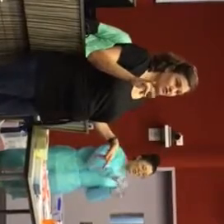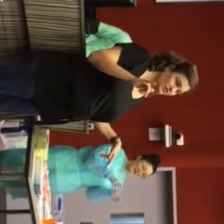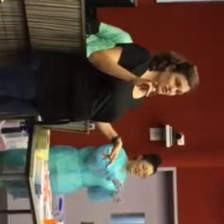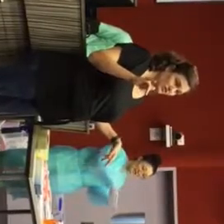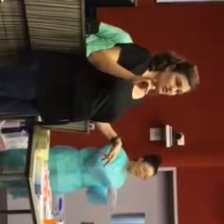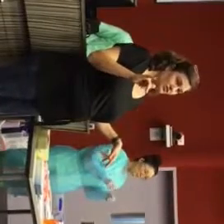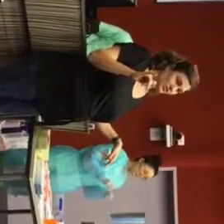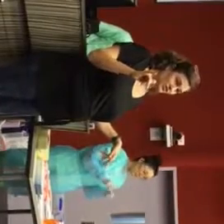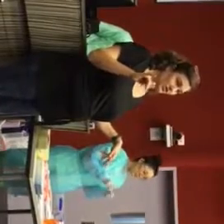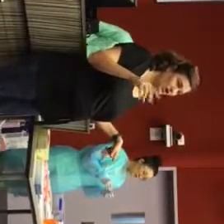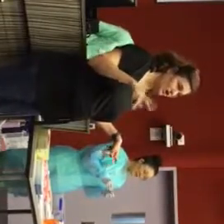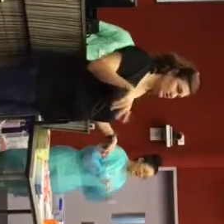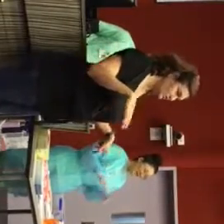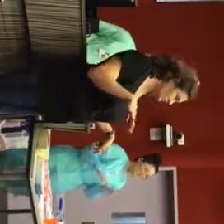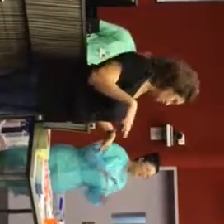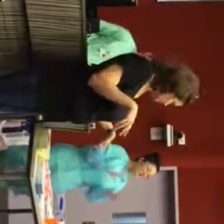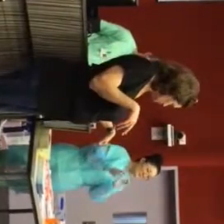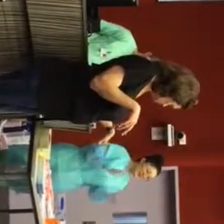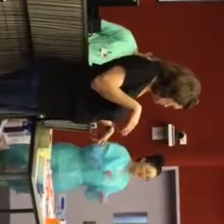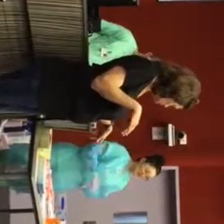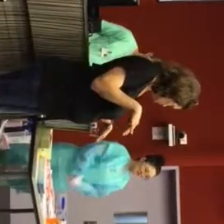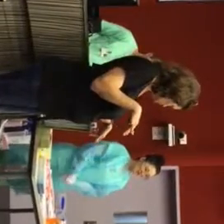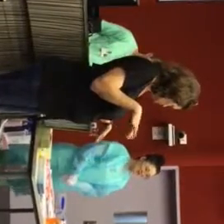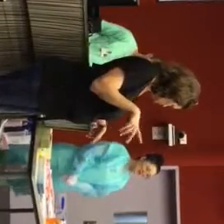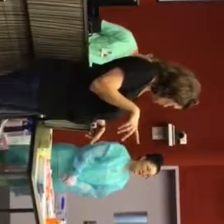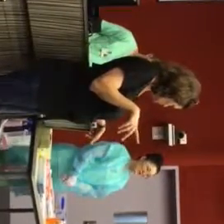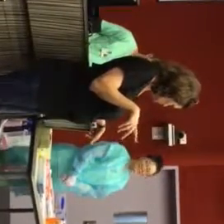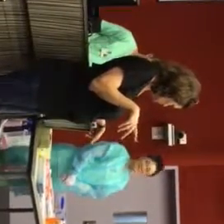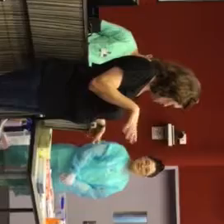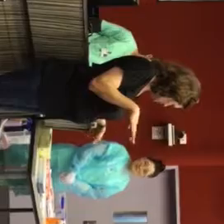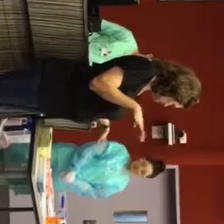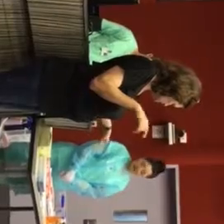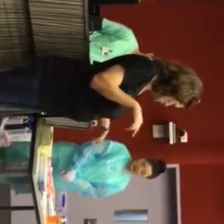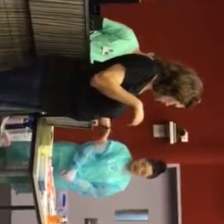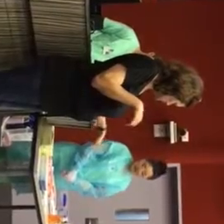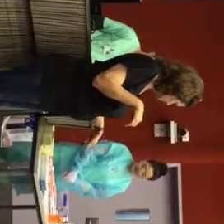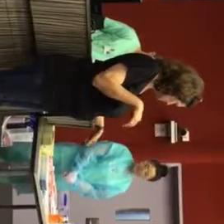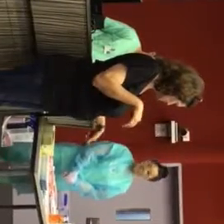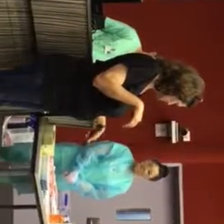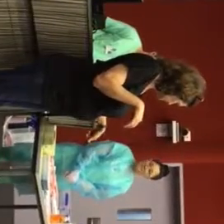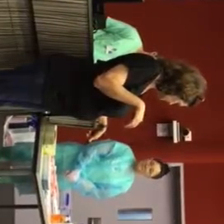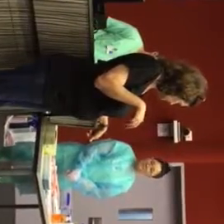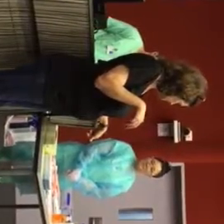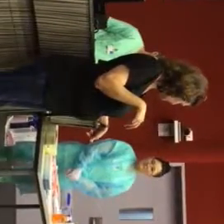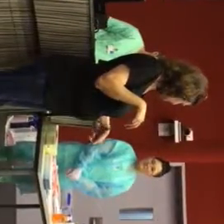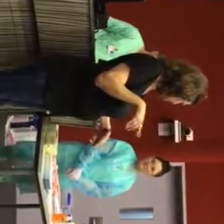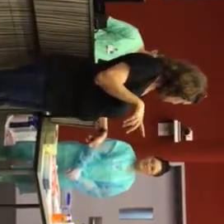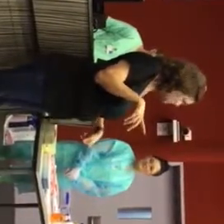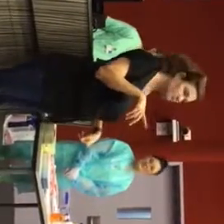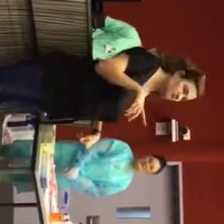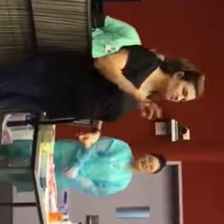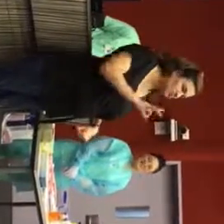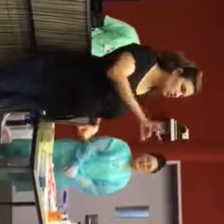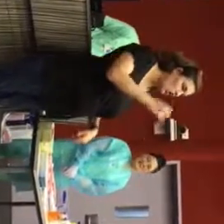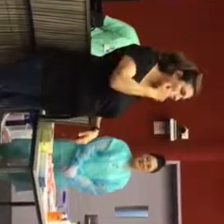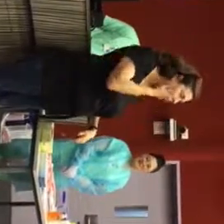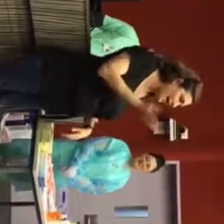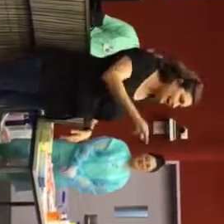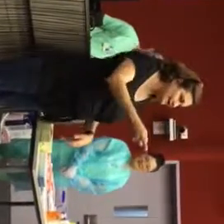check what color of your tooth, and then we're gonna matching. So Because I thought the metal ones would last longer than the plastic. Not necessarily.